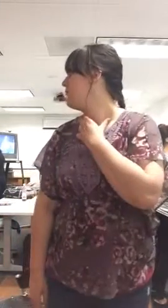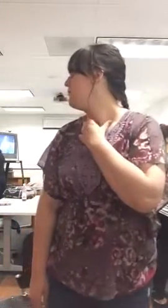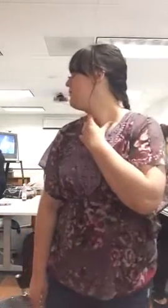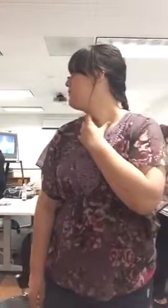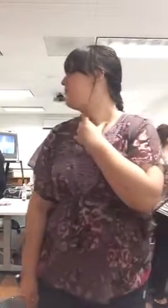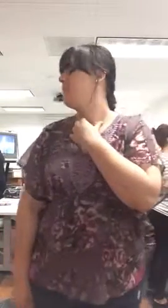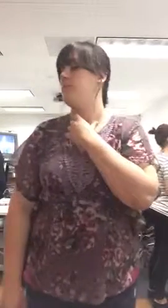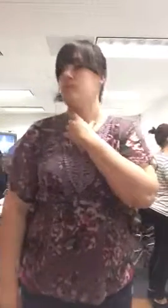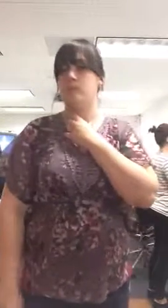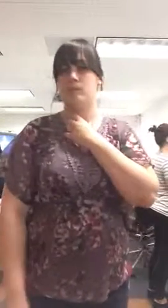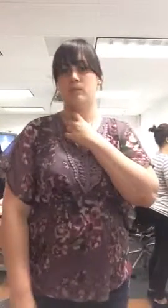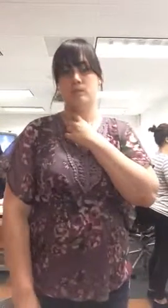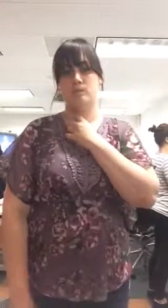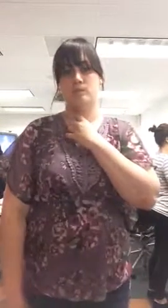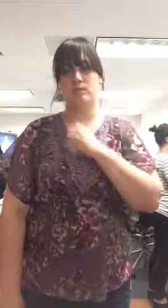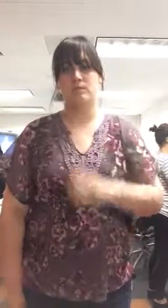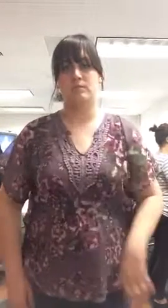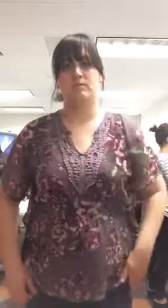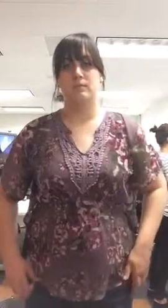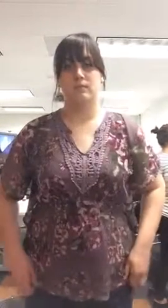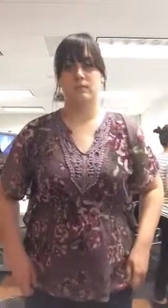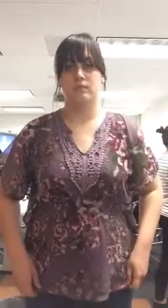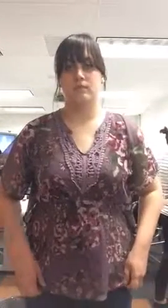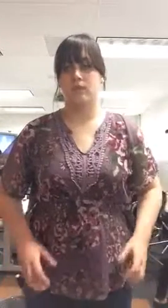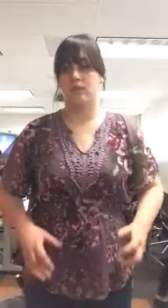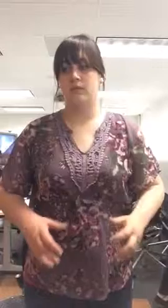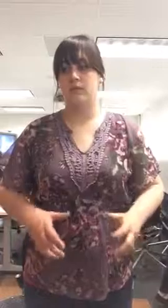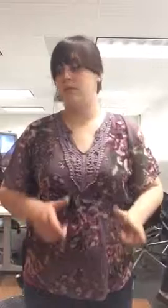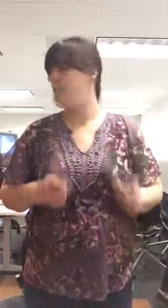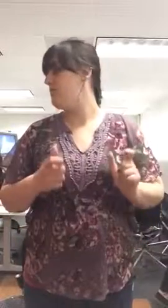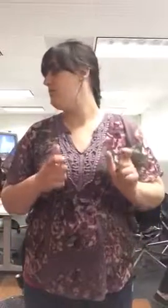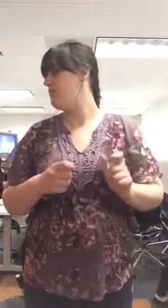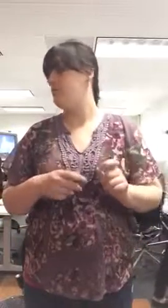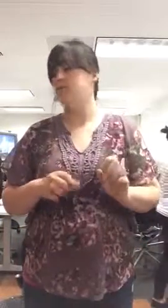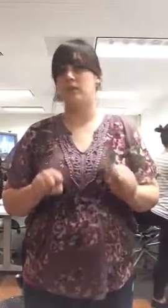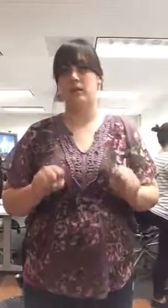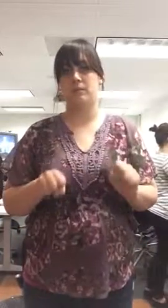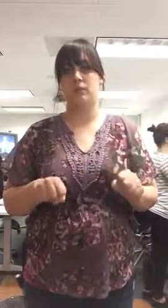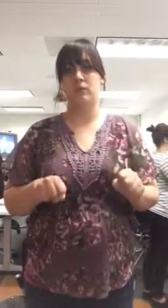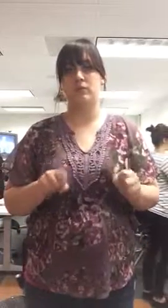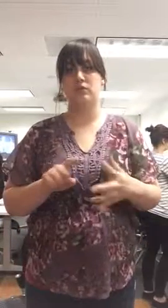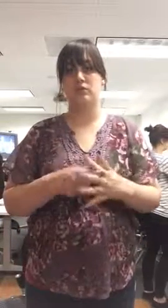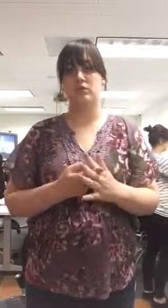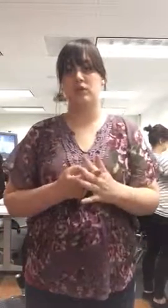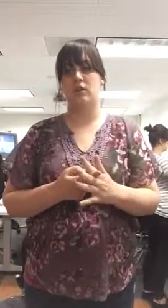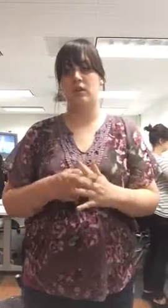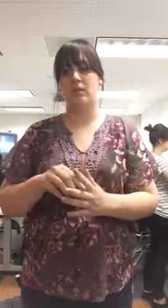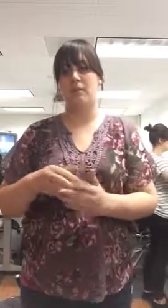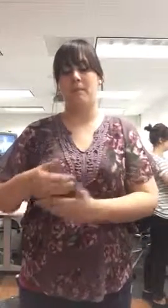boys home and start building the suburbs as quickly as possible. To start the baby boomers from coming around.